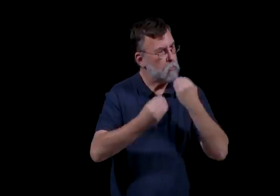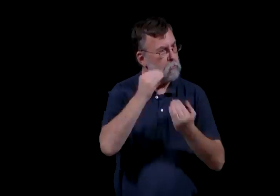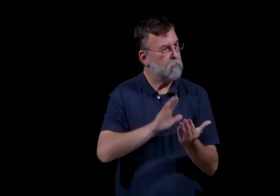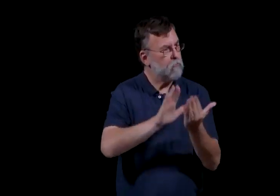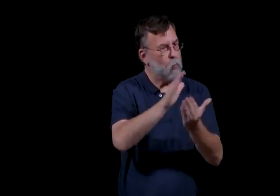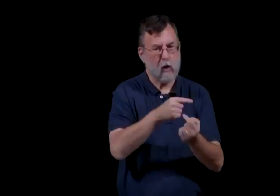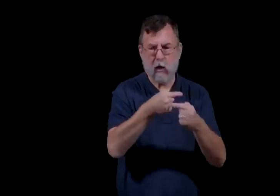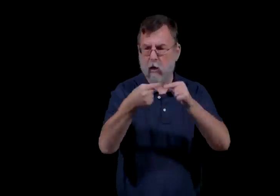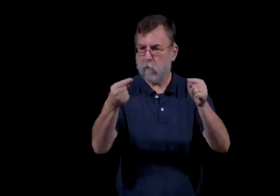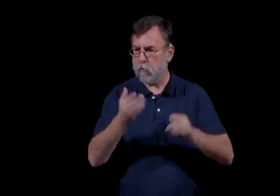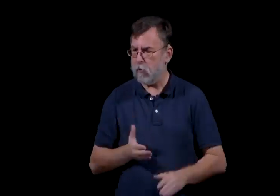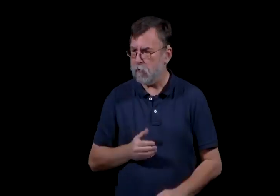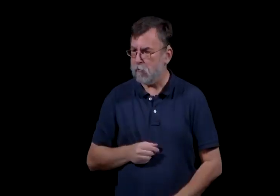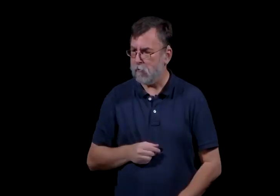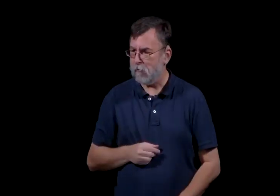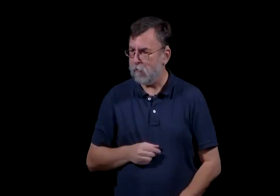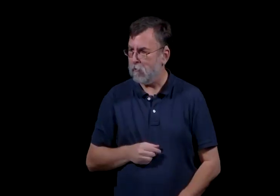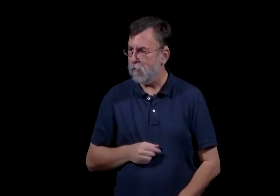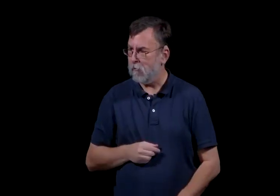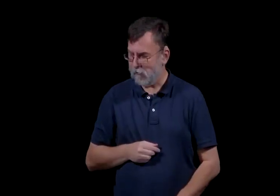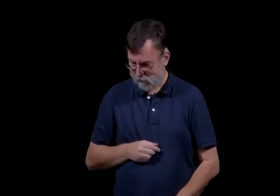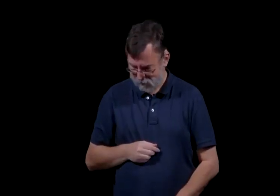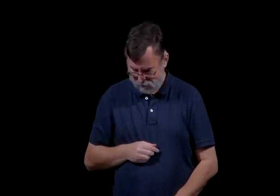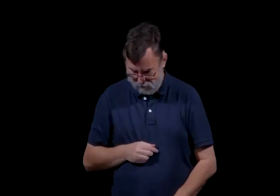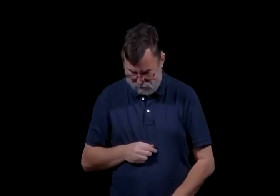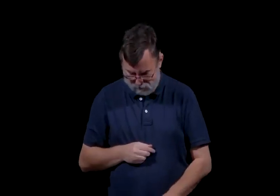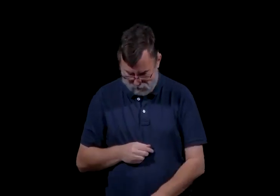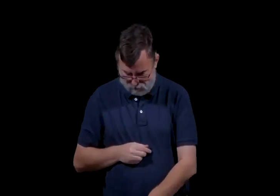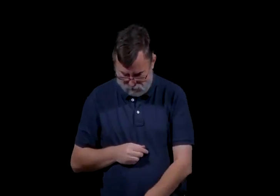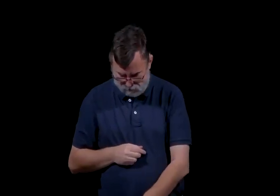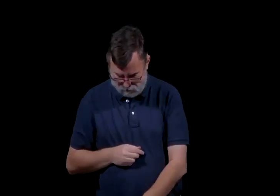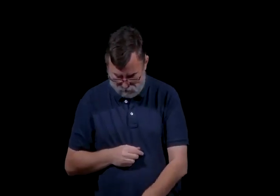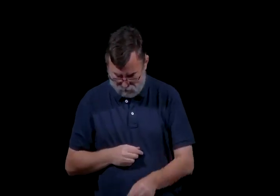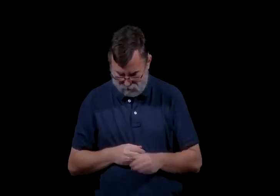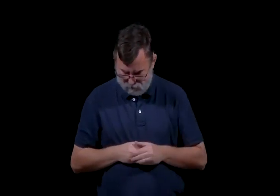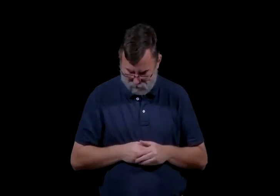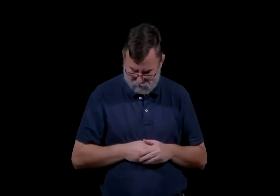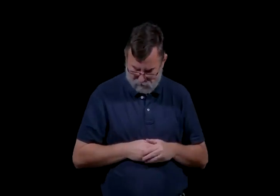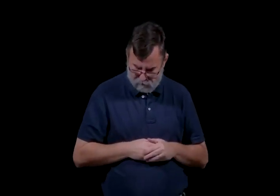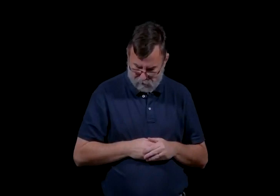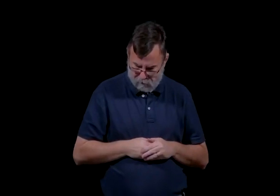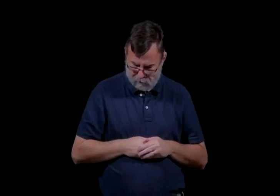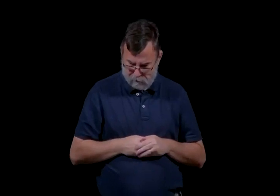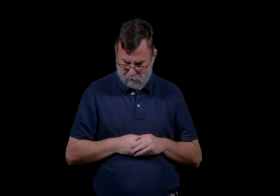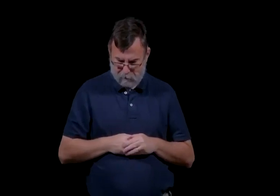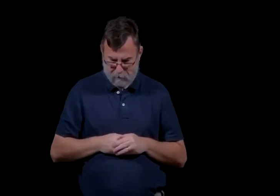And God provides a meal before us, for us before our enemies.